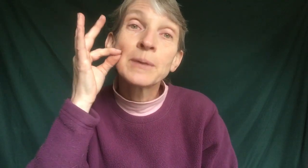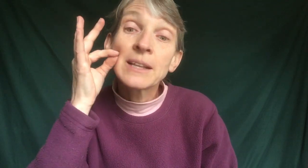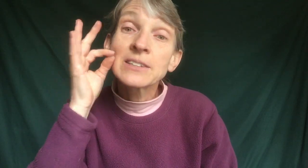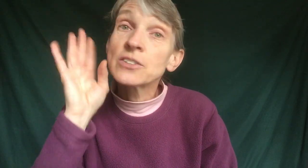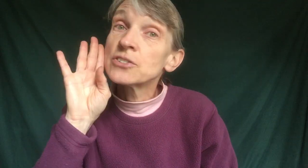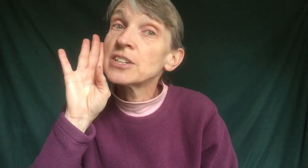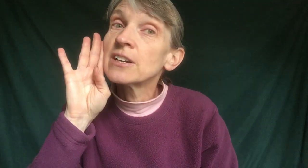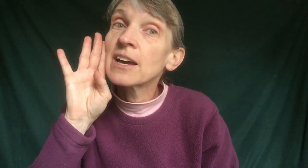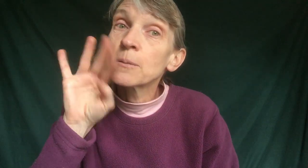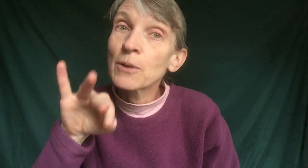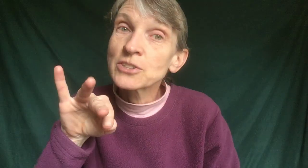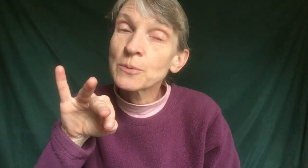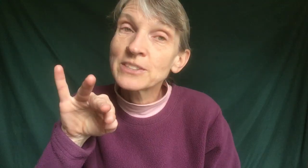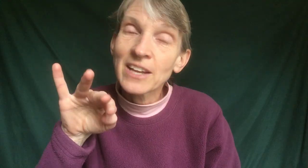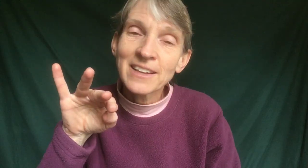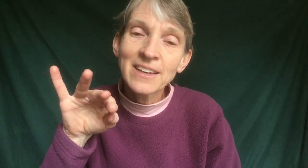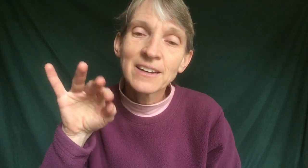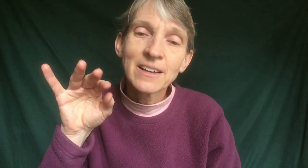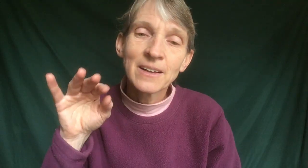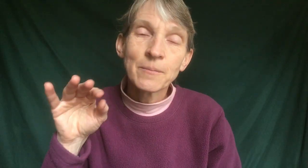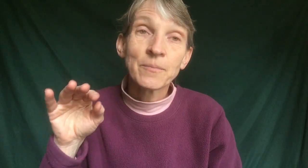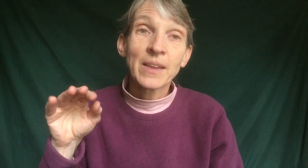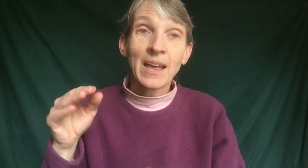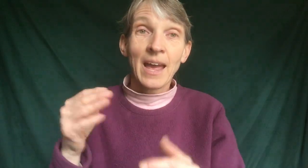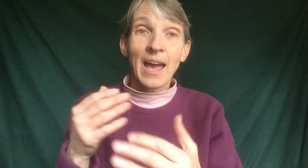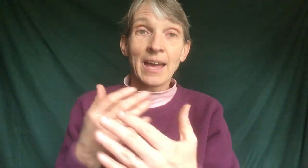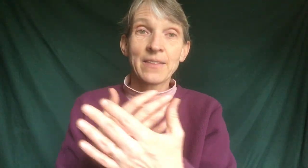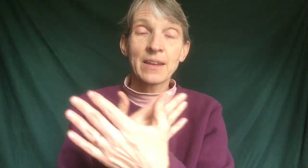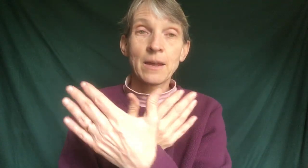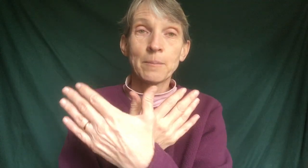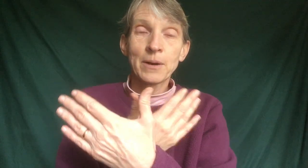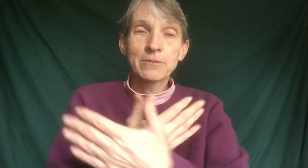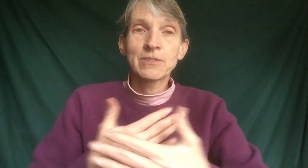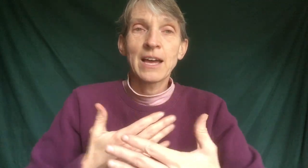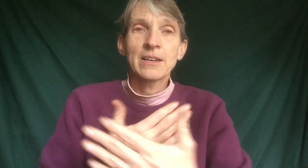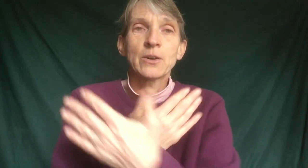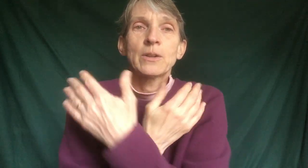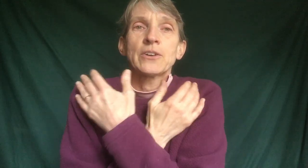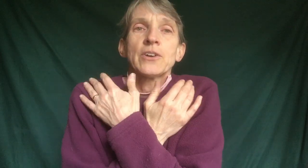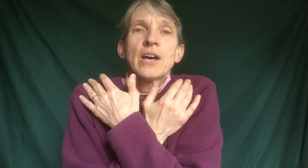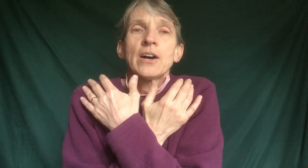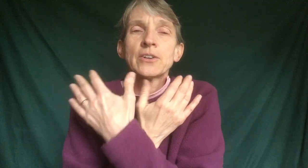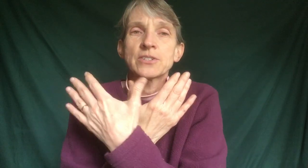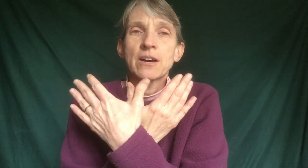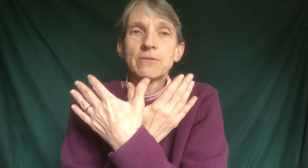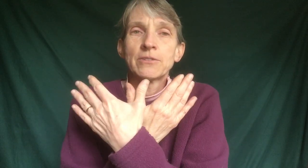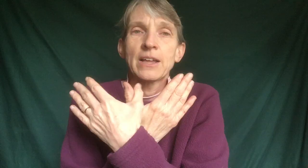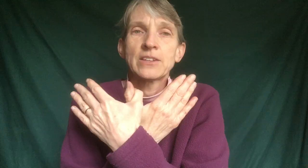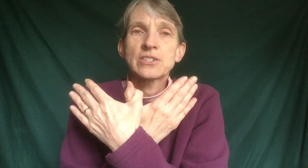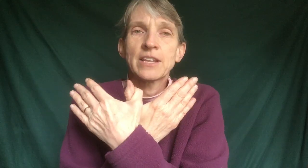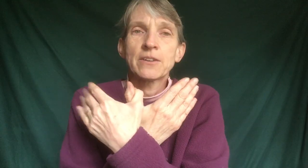bee lands on your cheek, you kind of brush it away gently. And then butterfly, you go like you're going to hug yourself, and then just let your